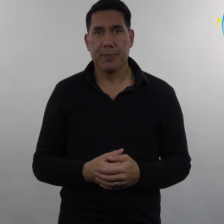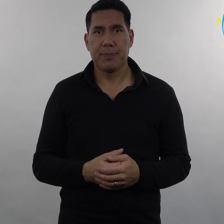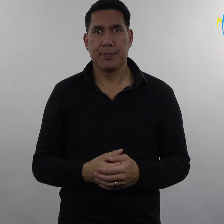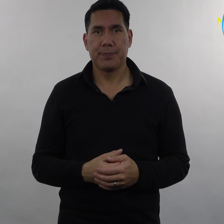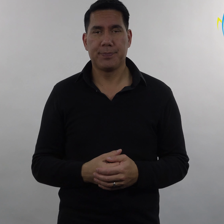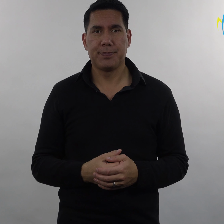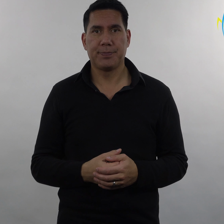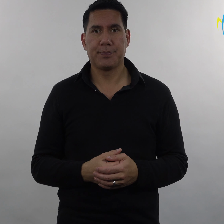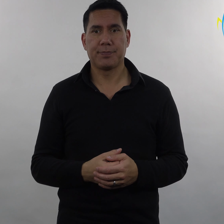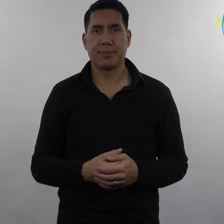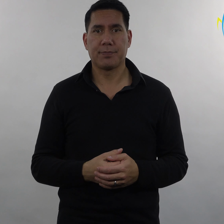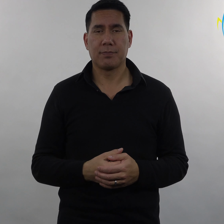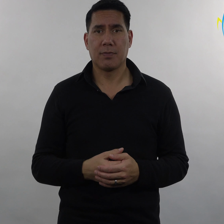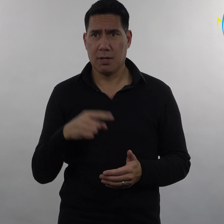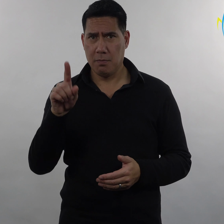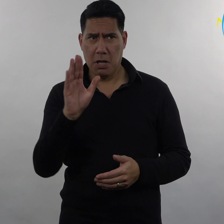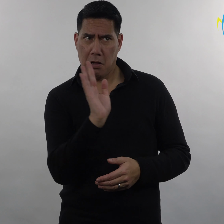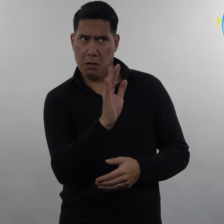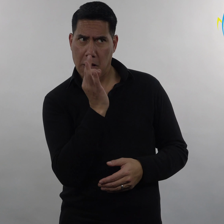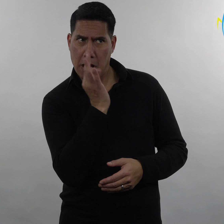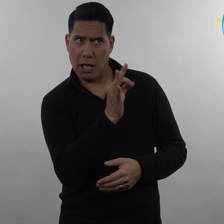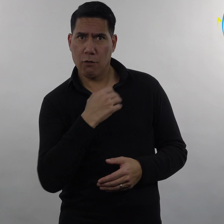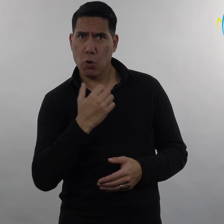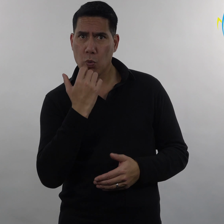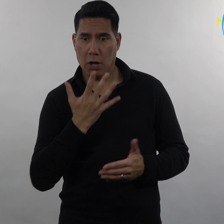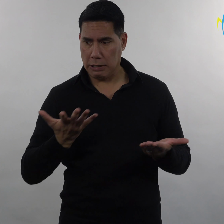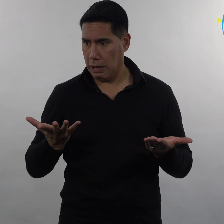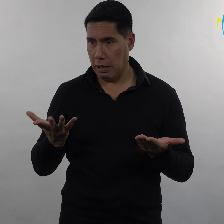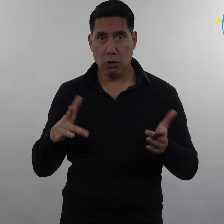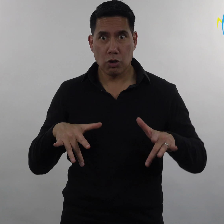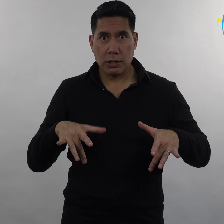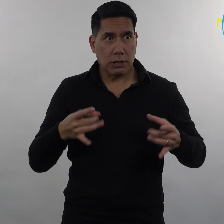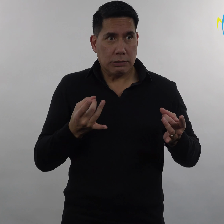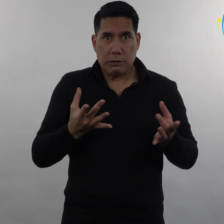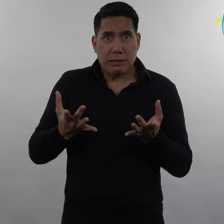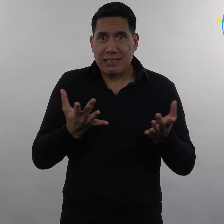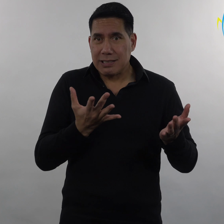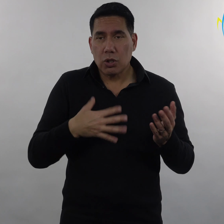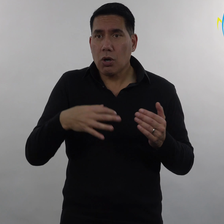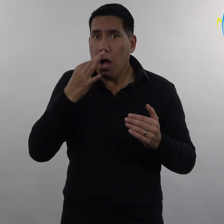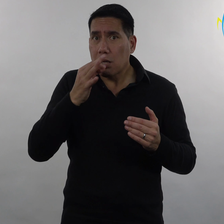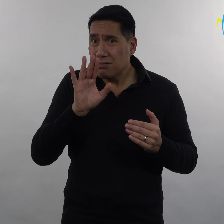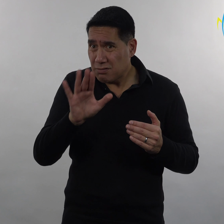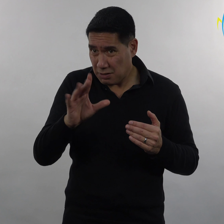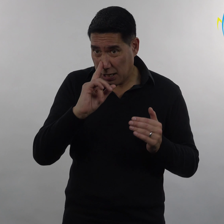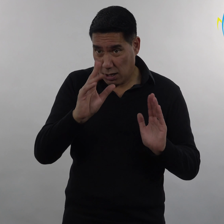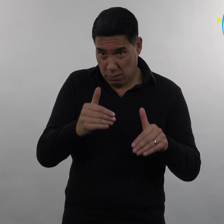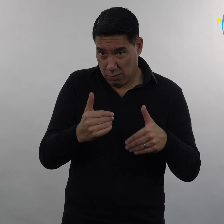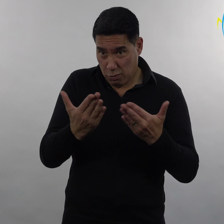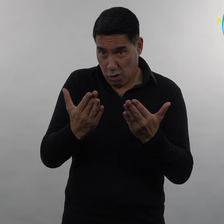If you are asked for a quote which you have not prepared, you can ask your planner if you can provide this after the meeting,